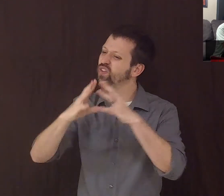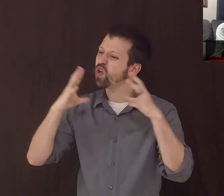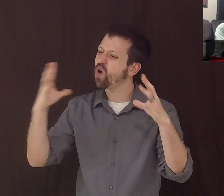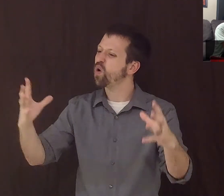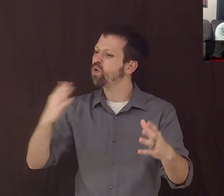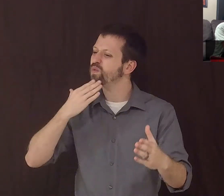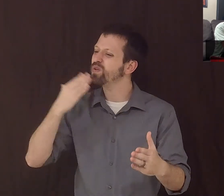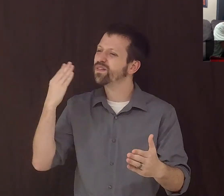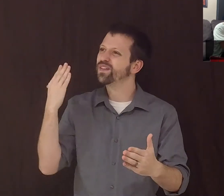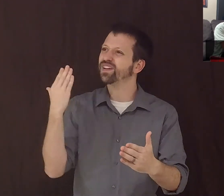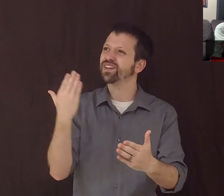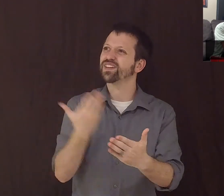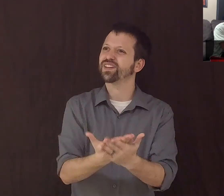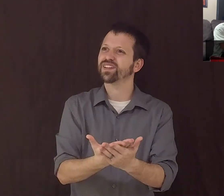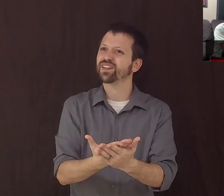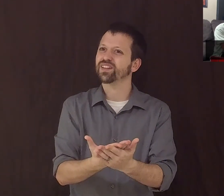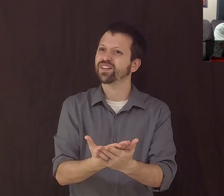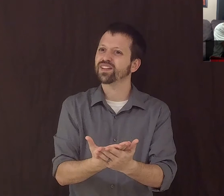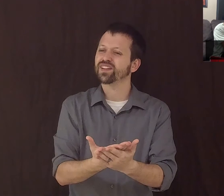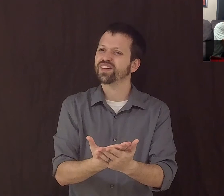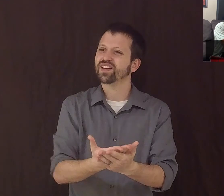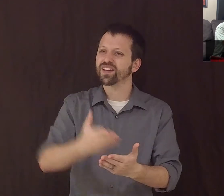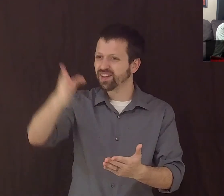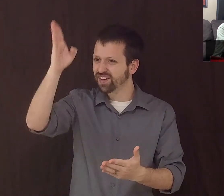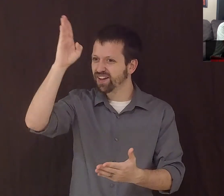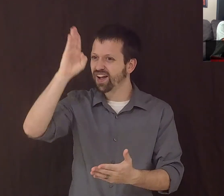God is so good.